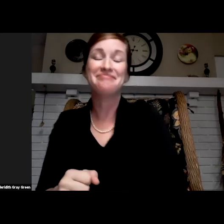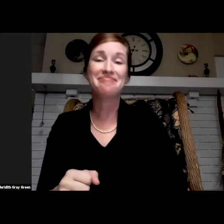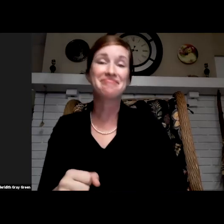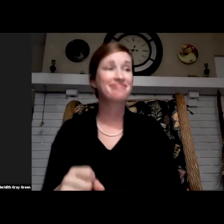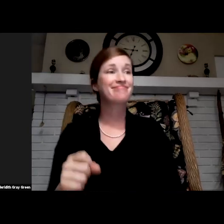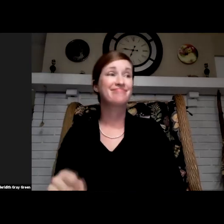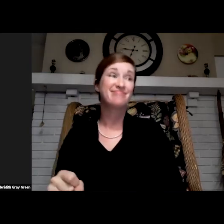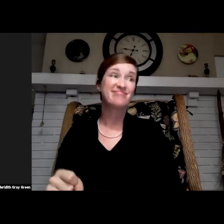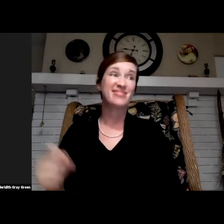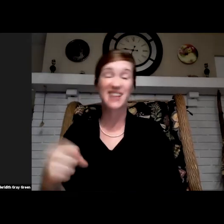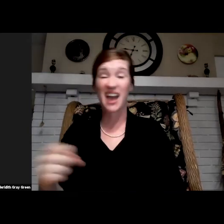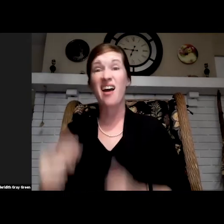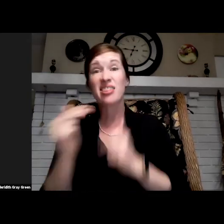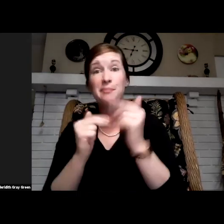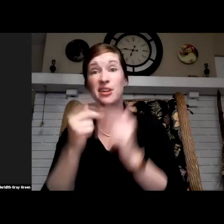Smoke.